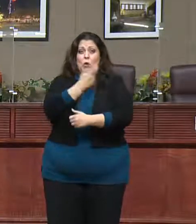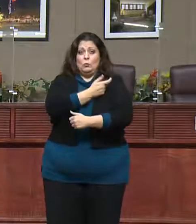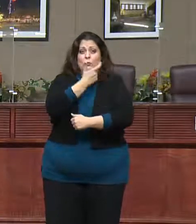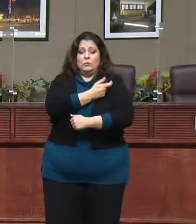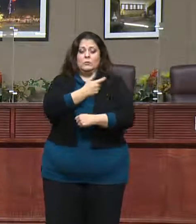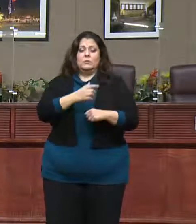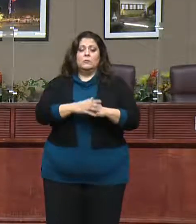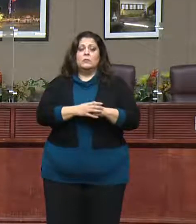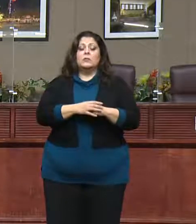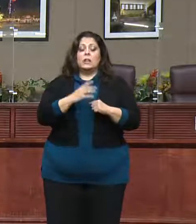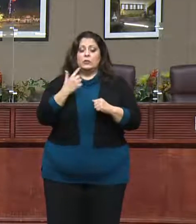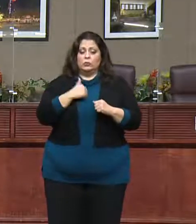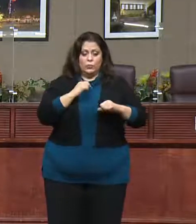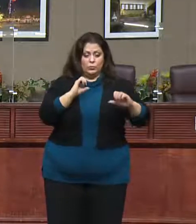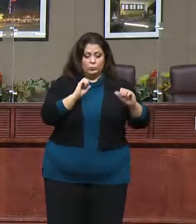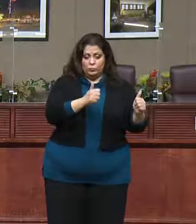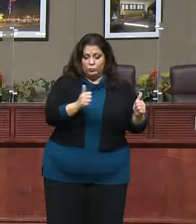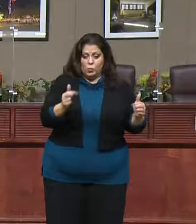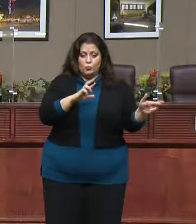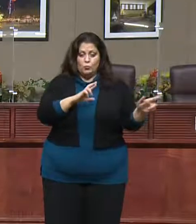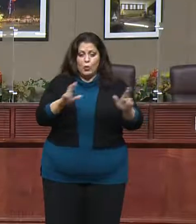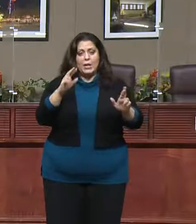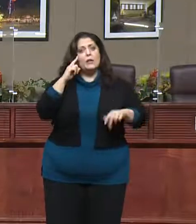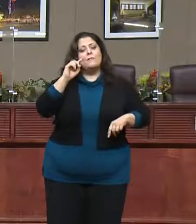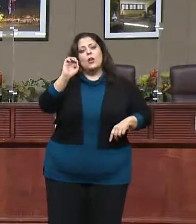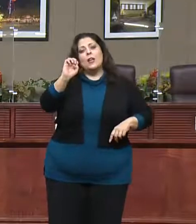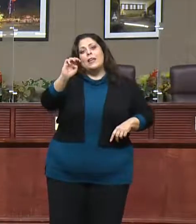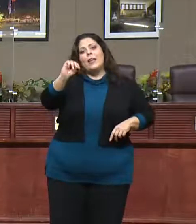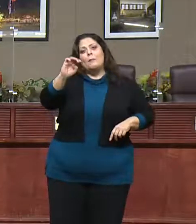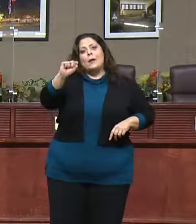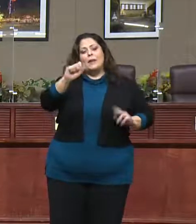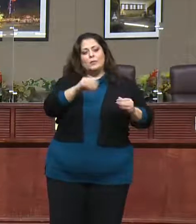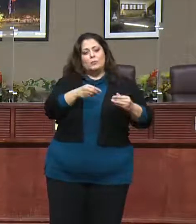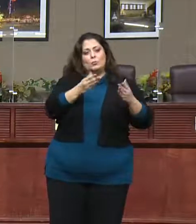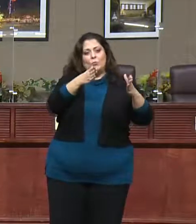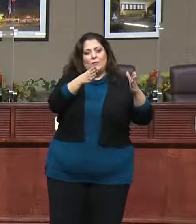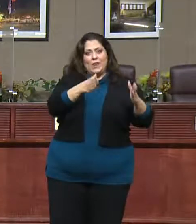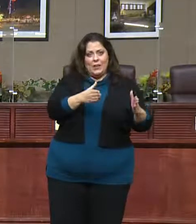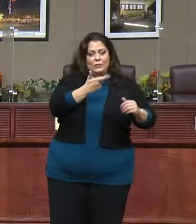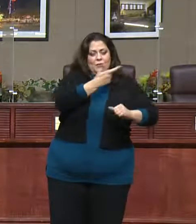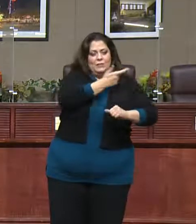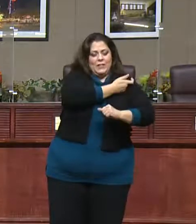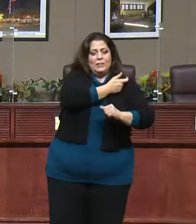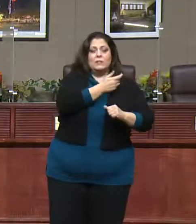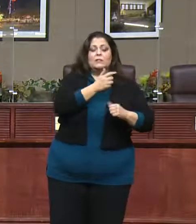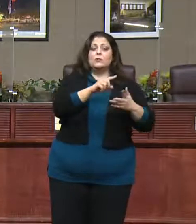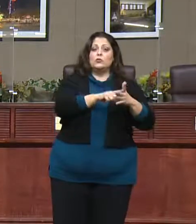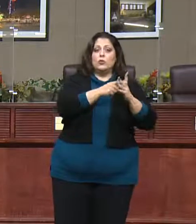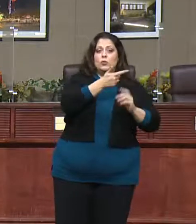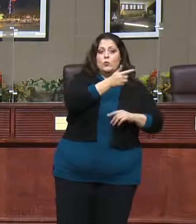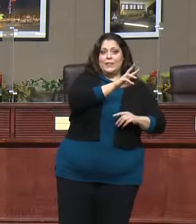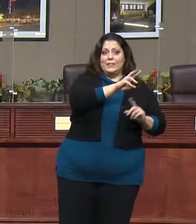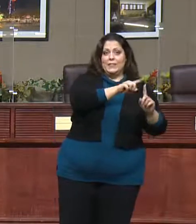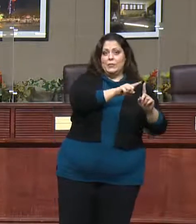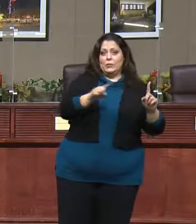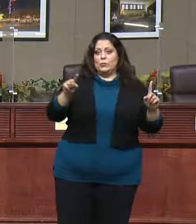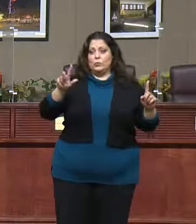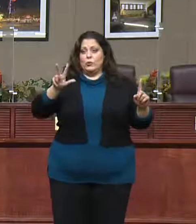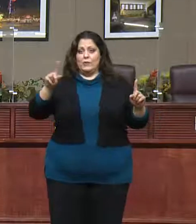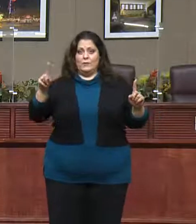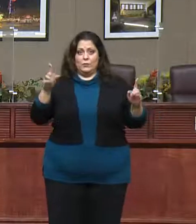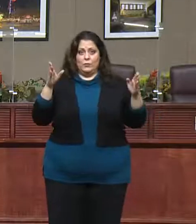in vaccinating our EMS providers starting the 26th to the 31st, continues from Saturday,